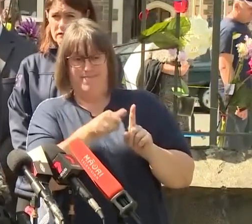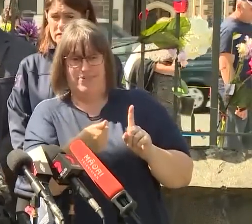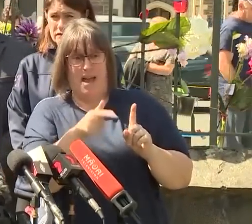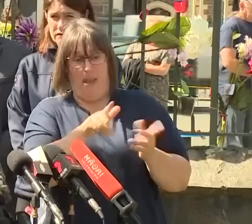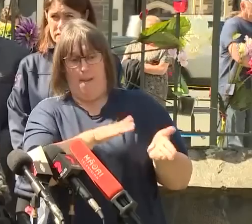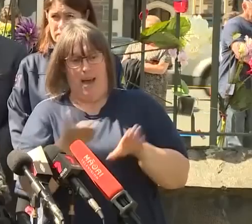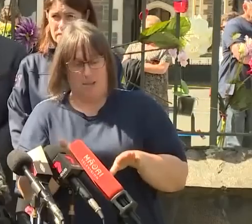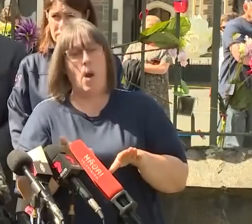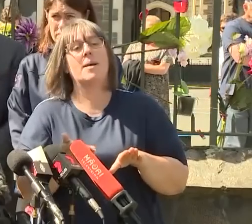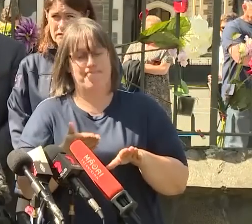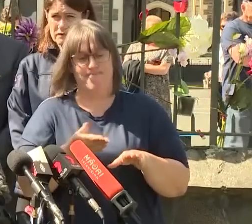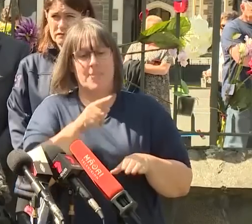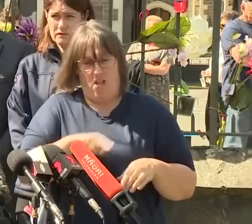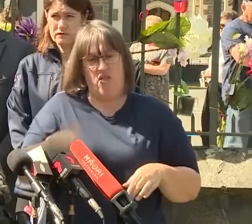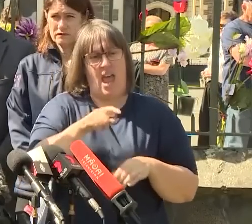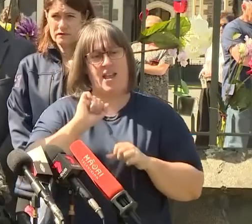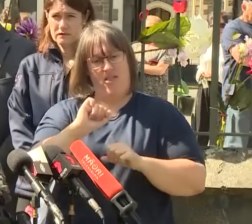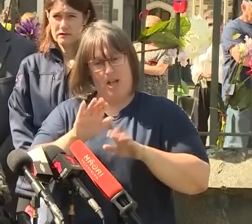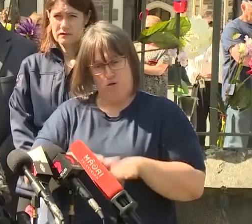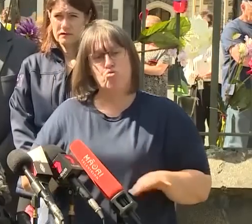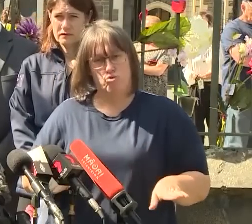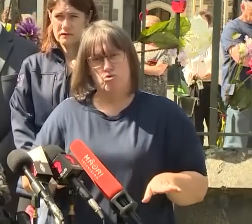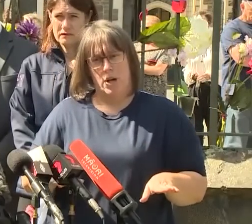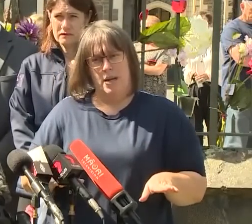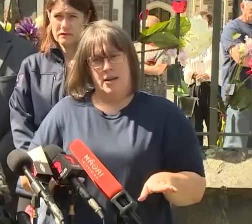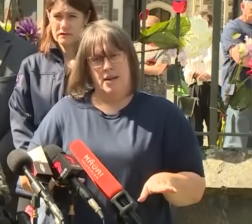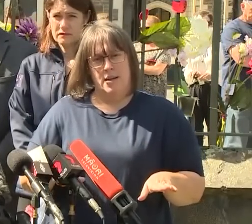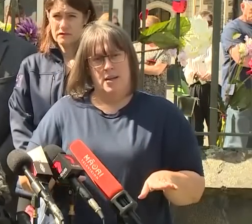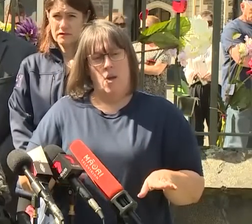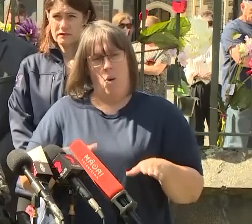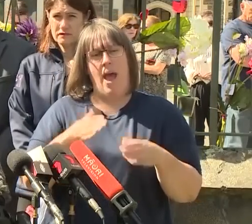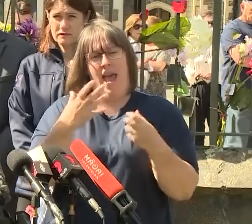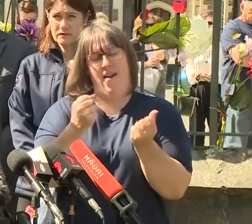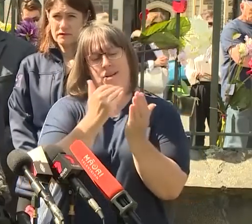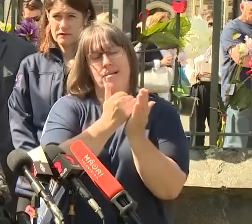deceased, likewise they and their children with certain parameters will also get ongoing support.